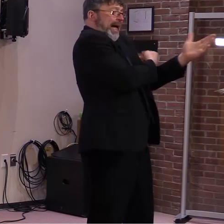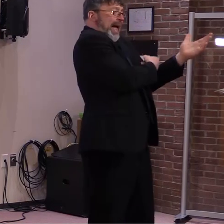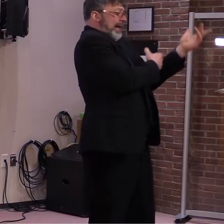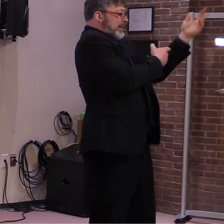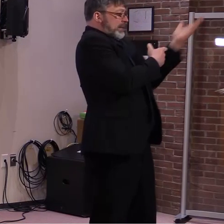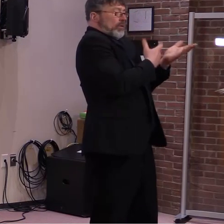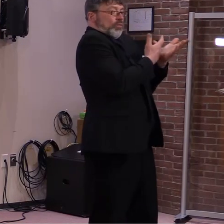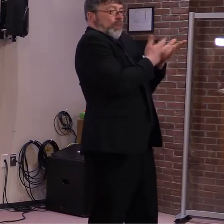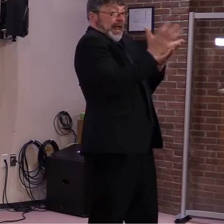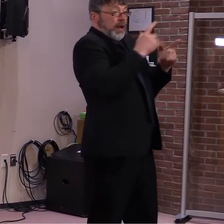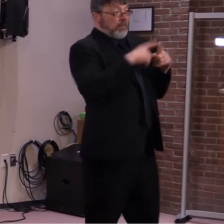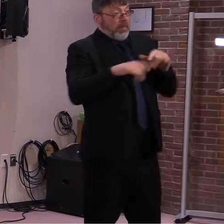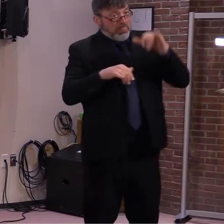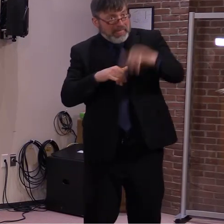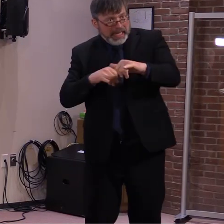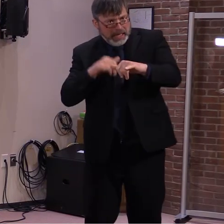where